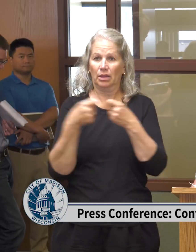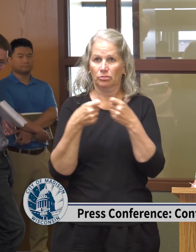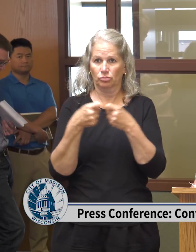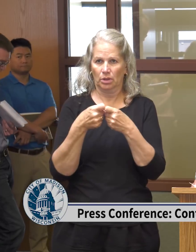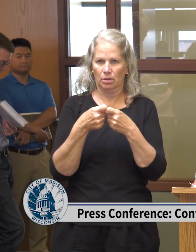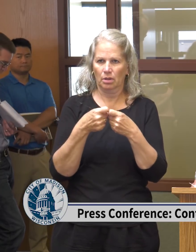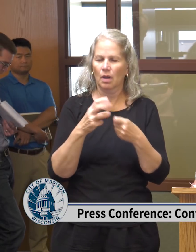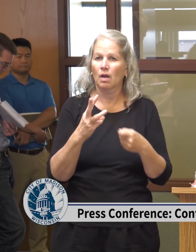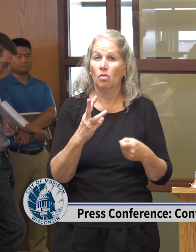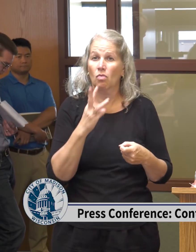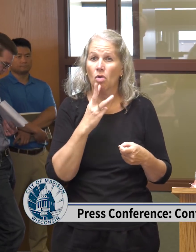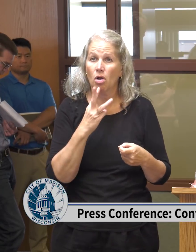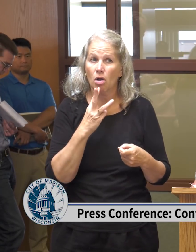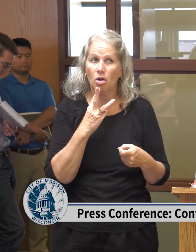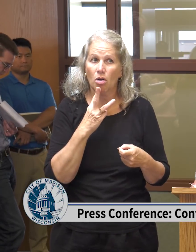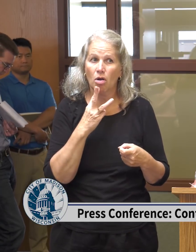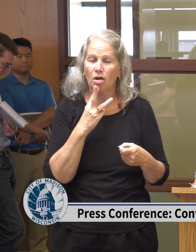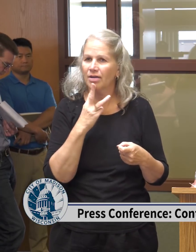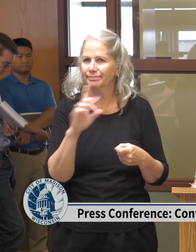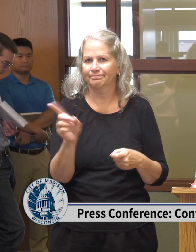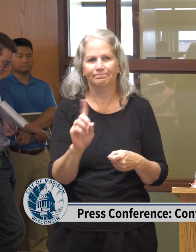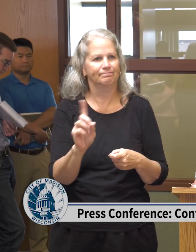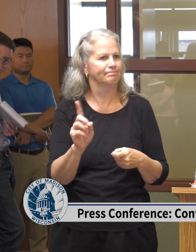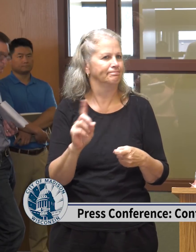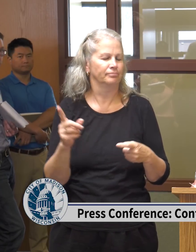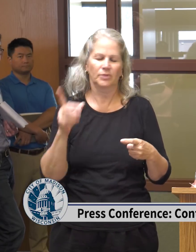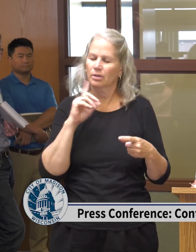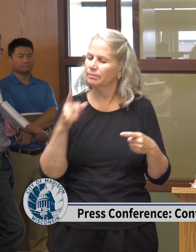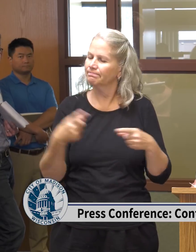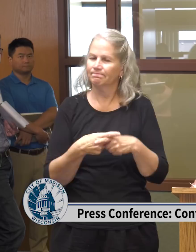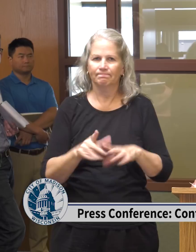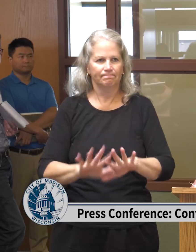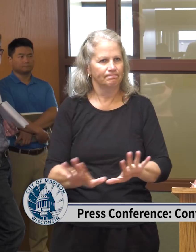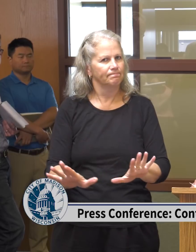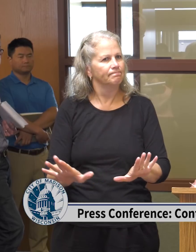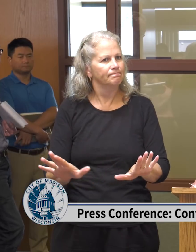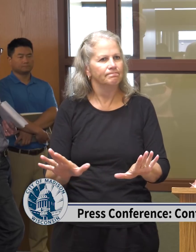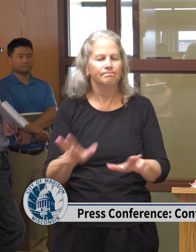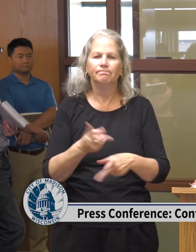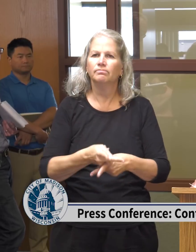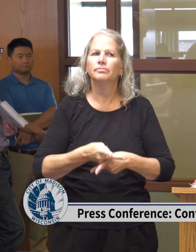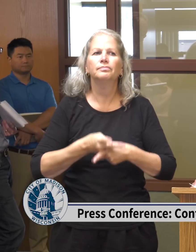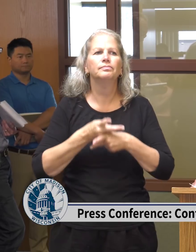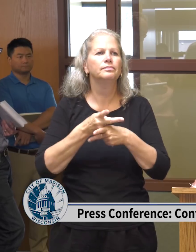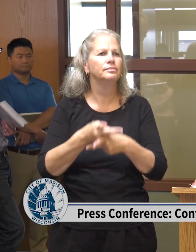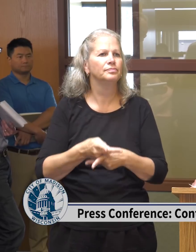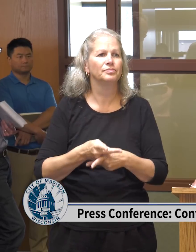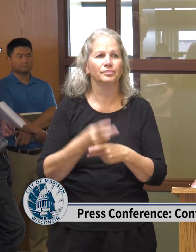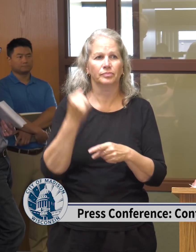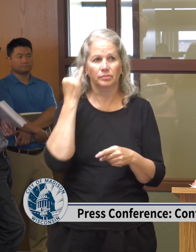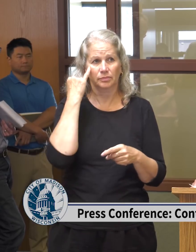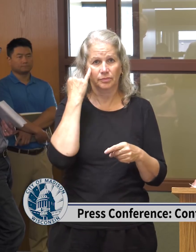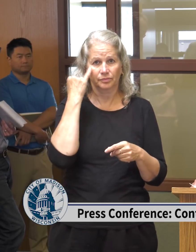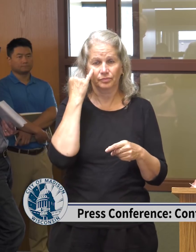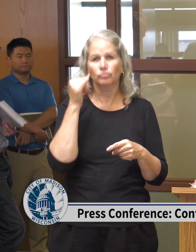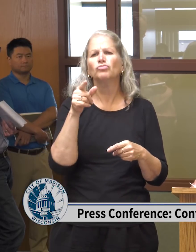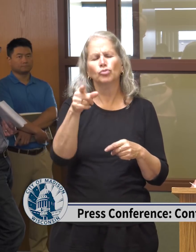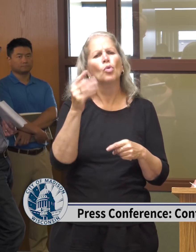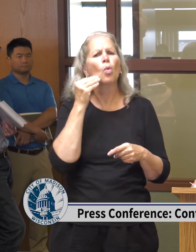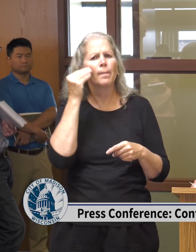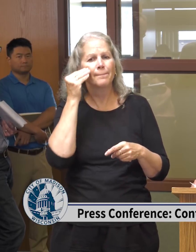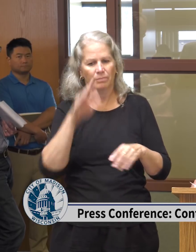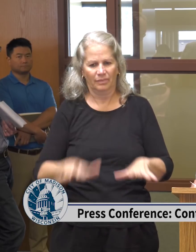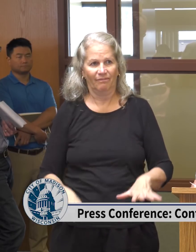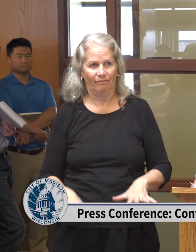residence or business takes on water, the obvious thing to do is stay away,